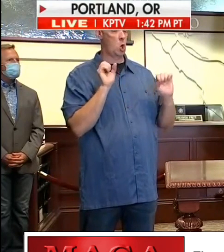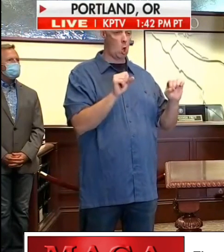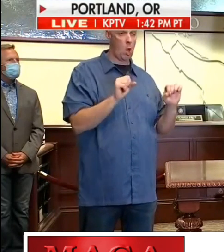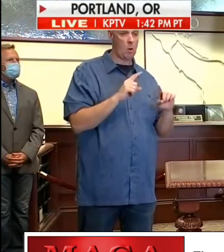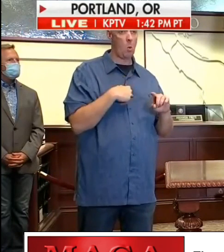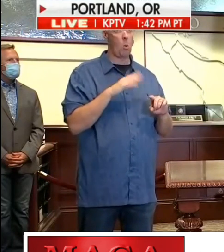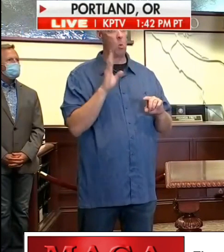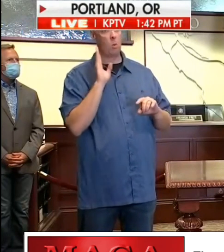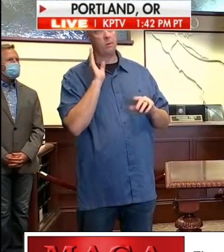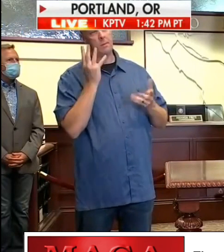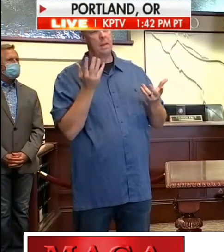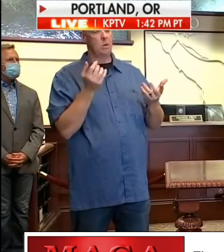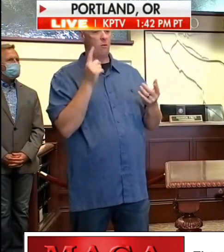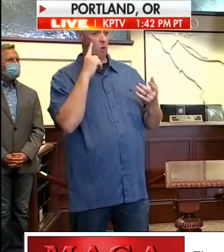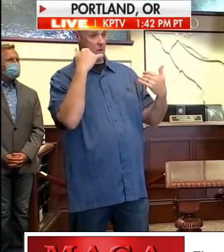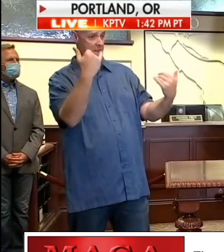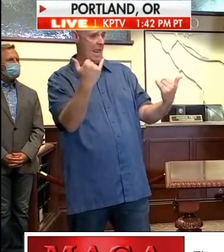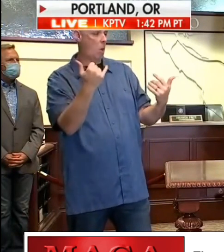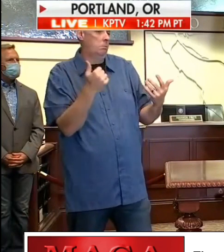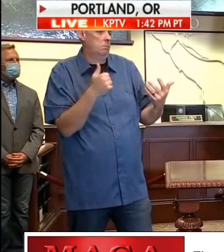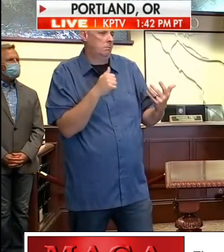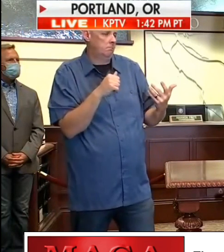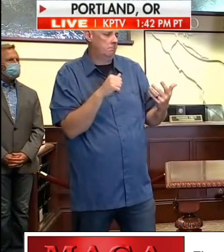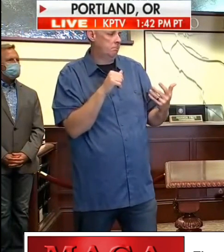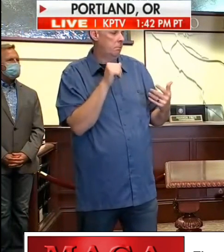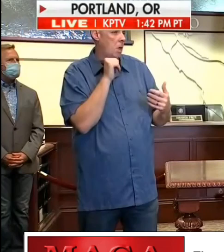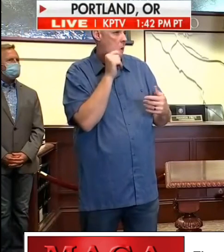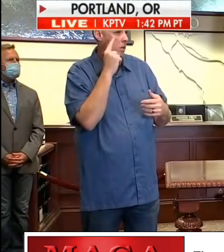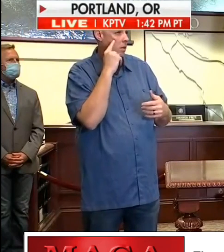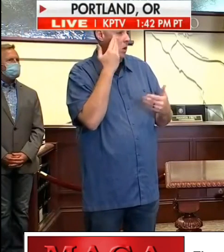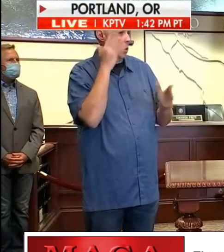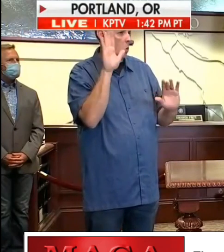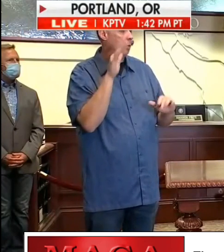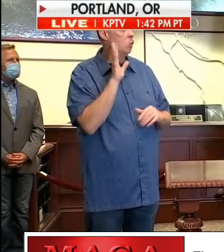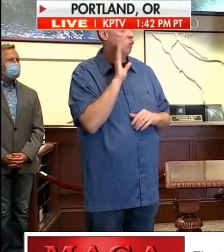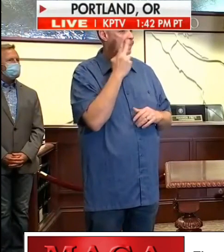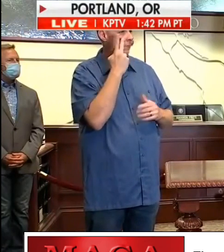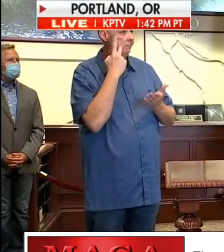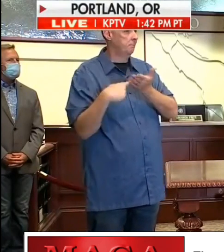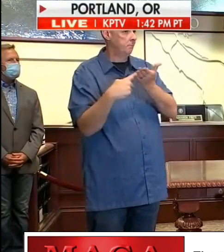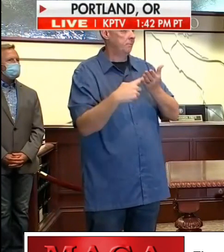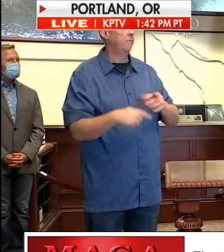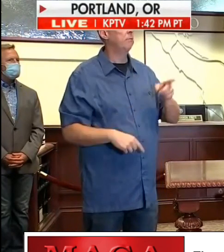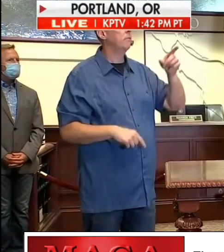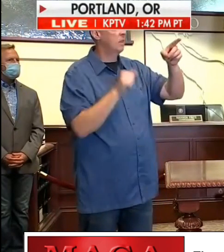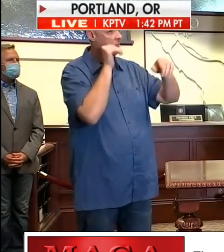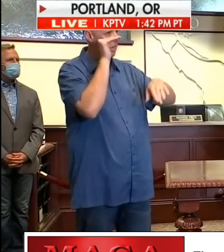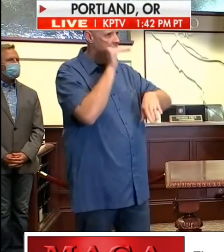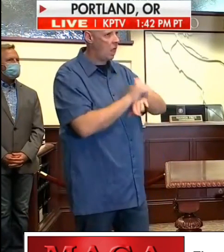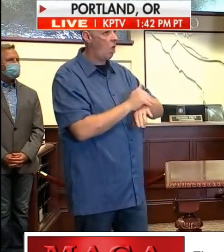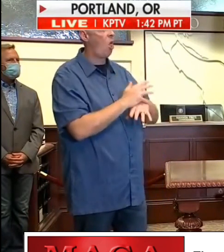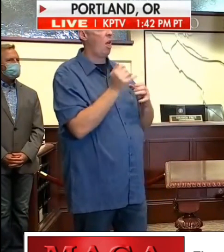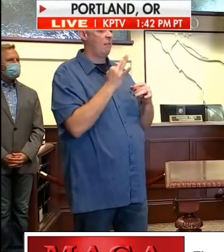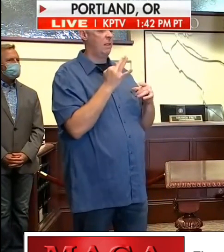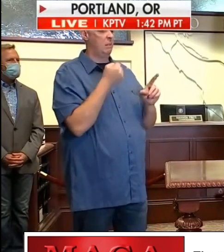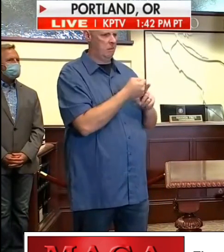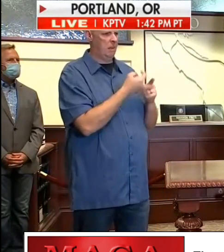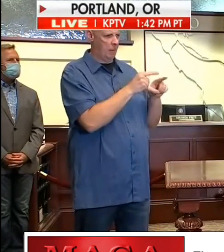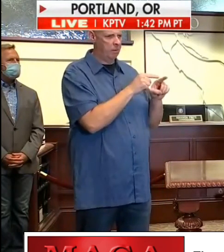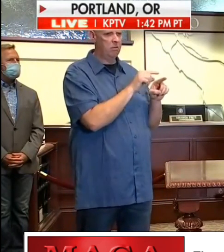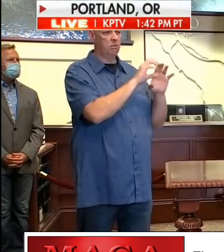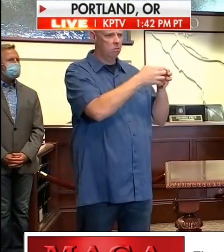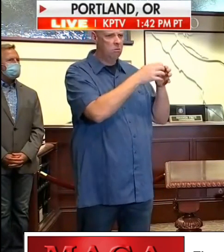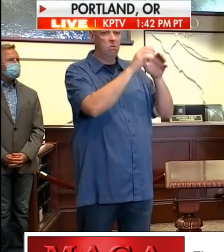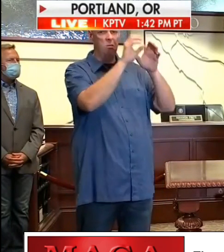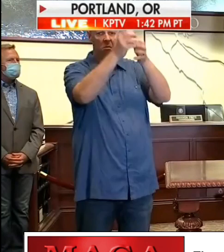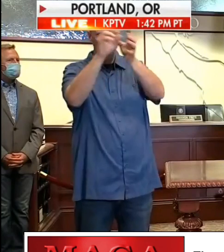I don't think we're looking at this moment. I'm sorry. About resources. Last night, there was lots of pockets of violence. Some of the reports were from that